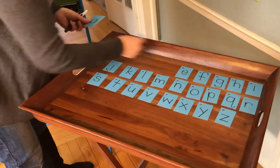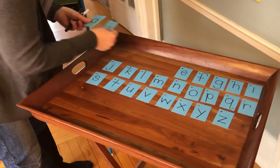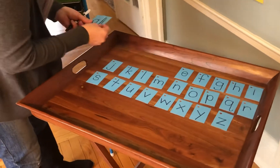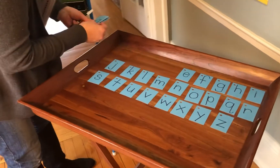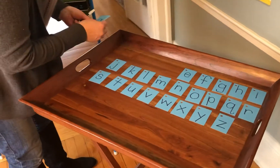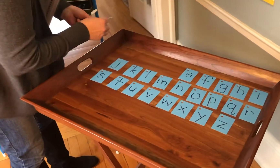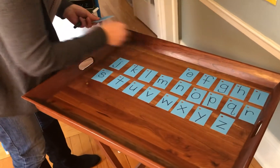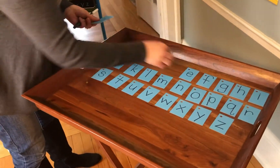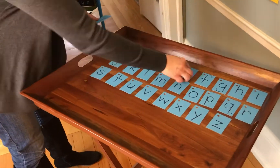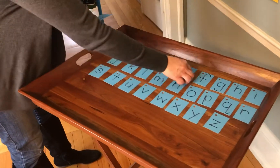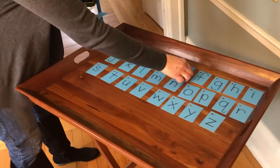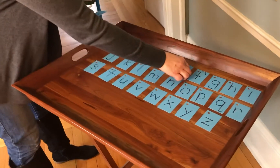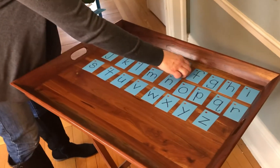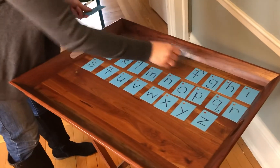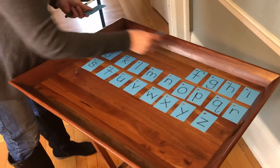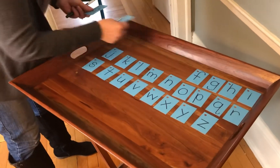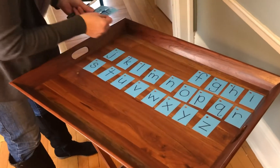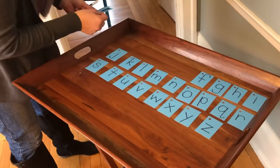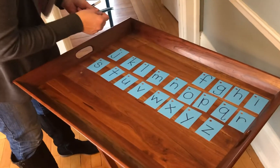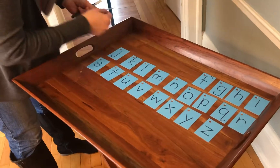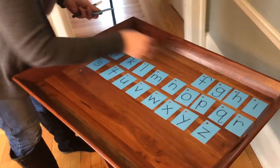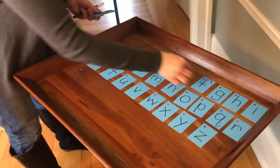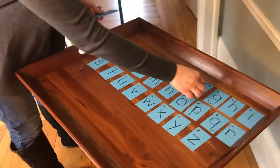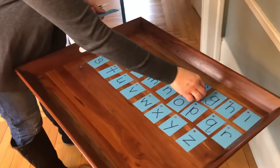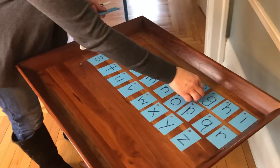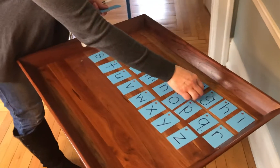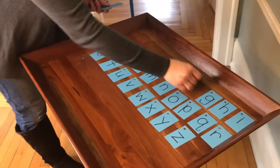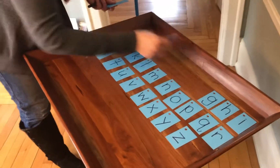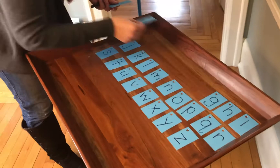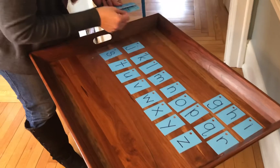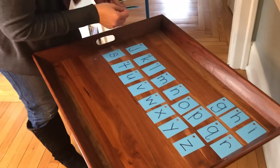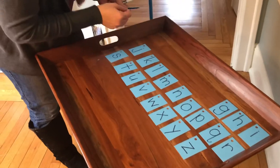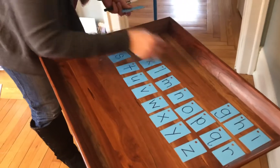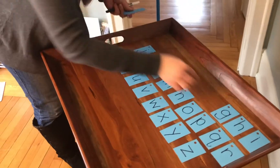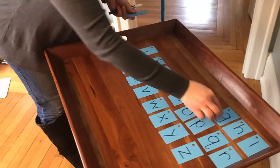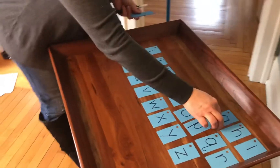Always keeping A at the top and going in order. Okay?